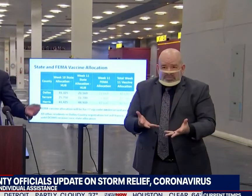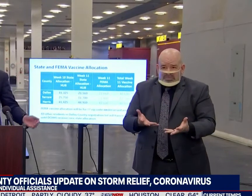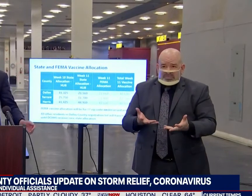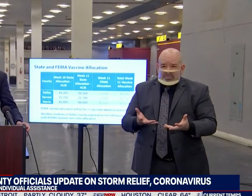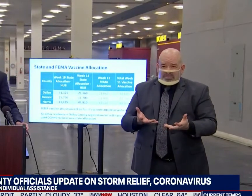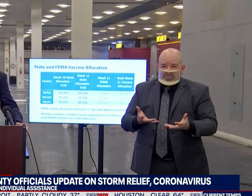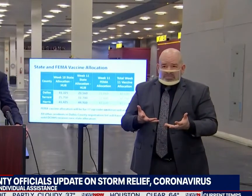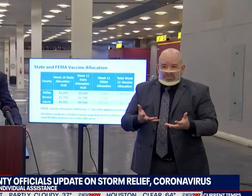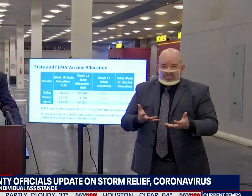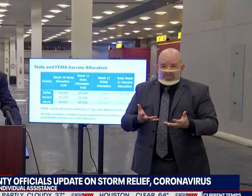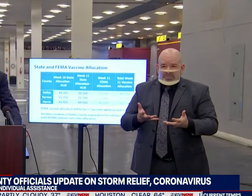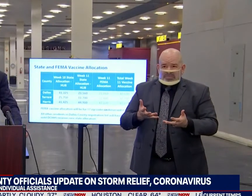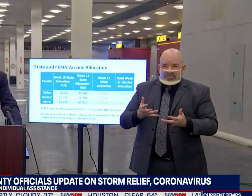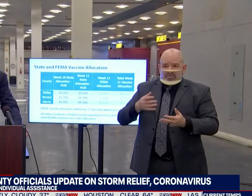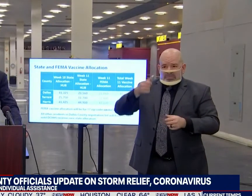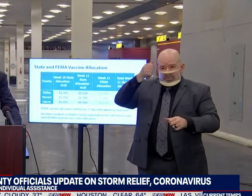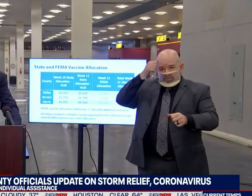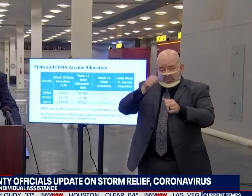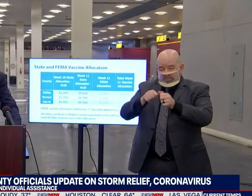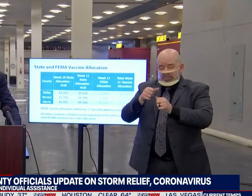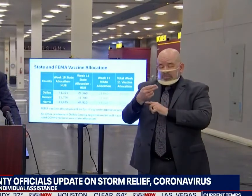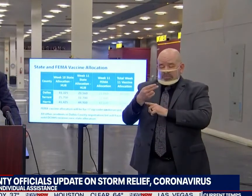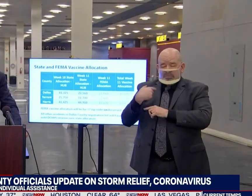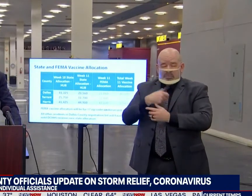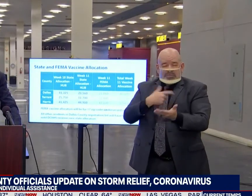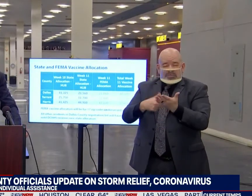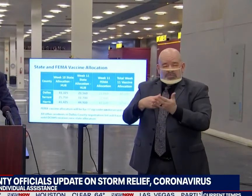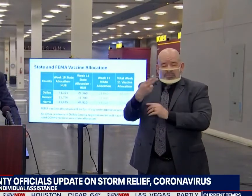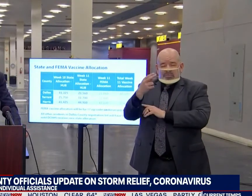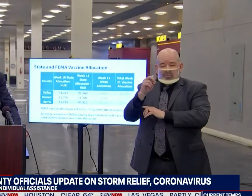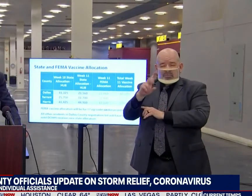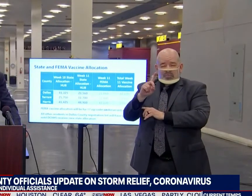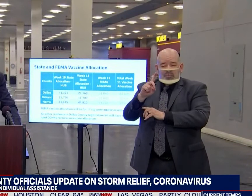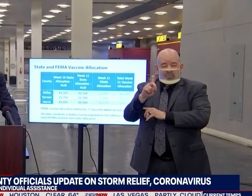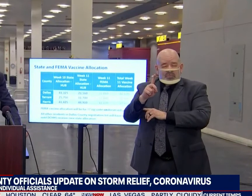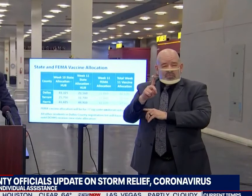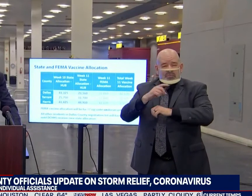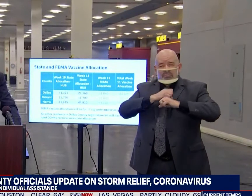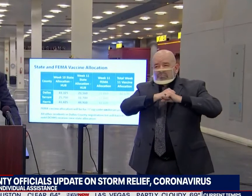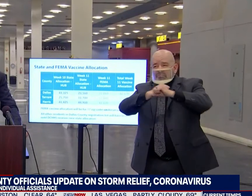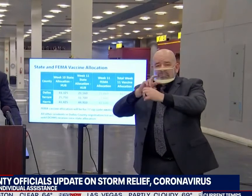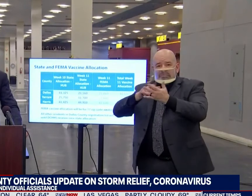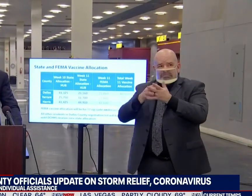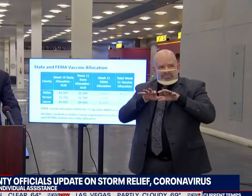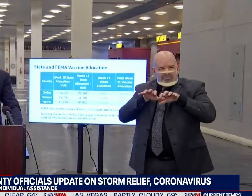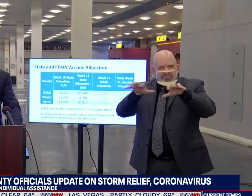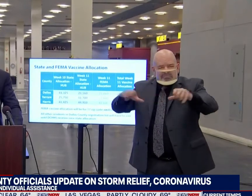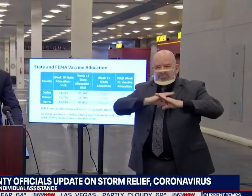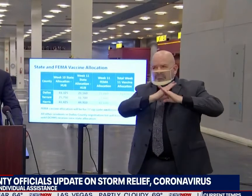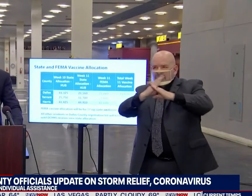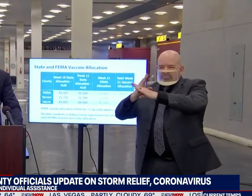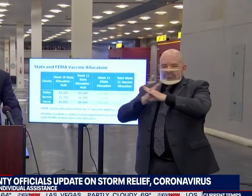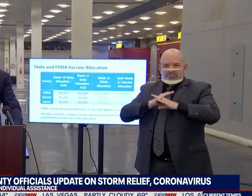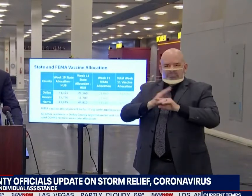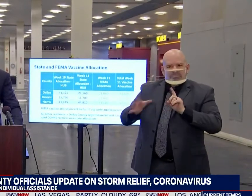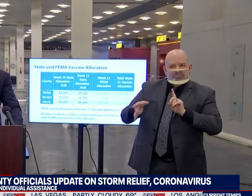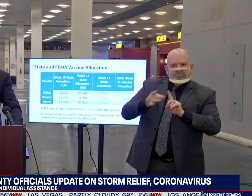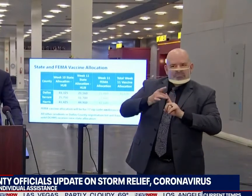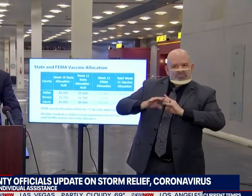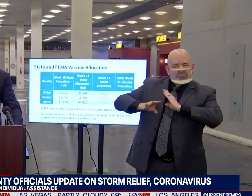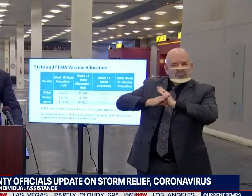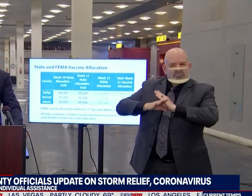immunity if they don't restore those vaccines. Um, North Texas families have plenty to deal with right now.